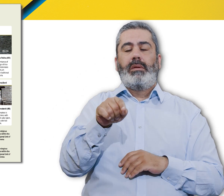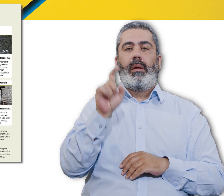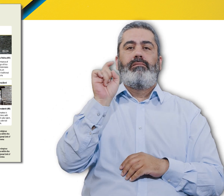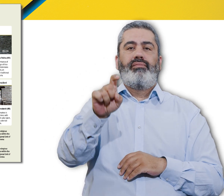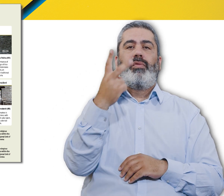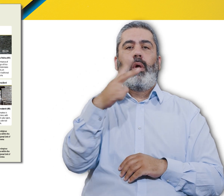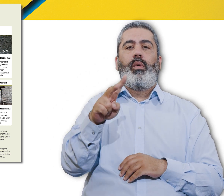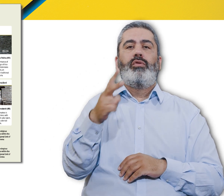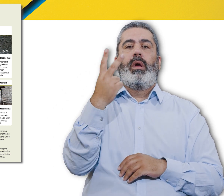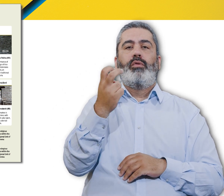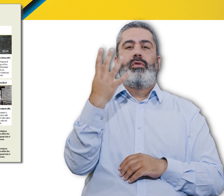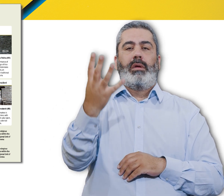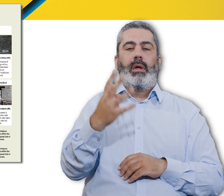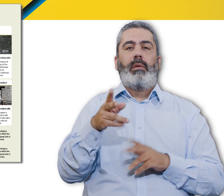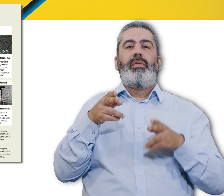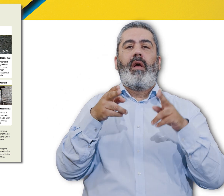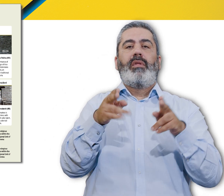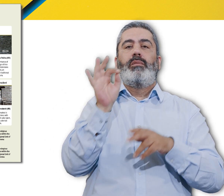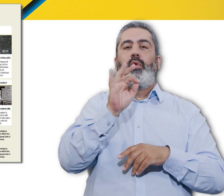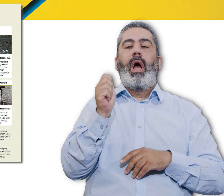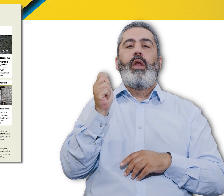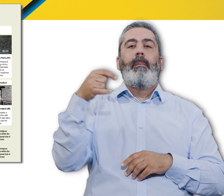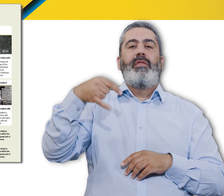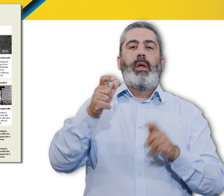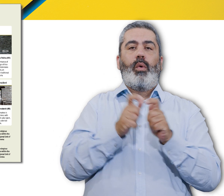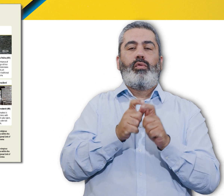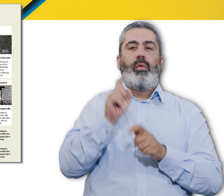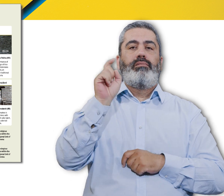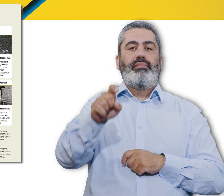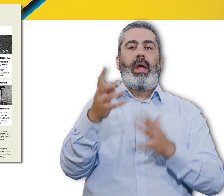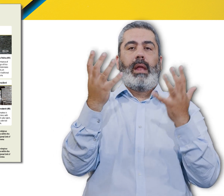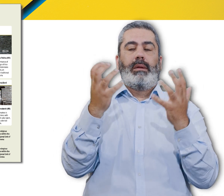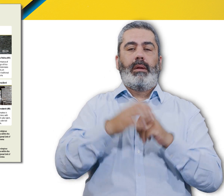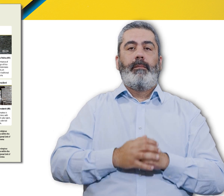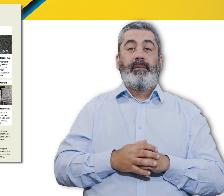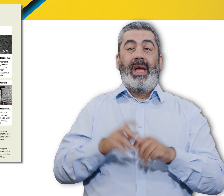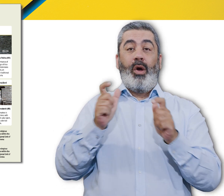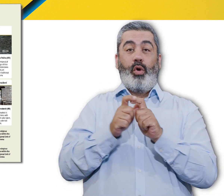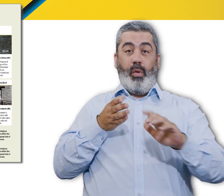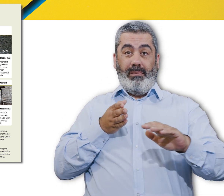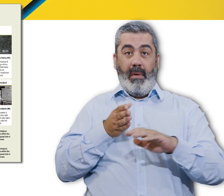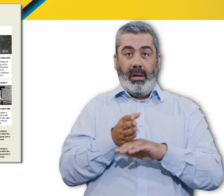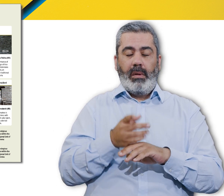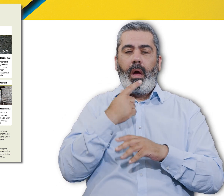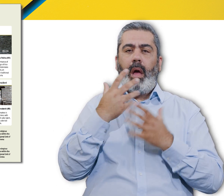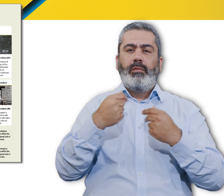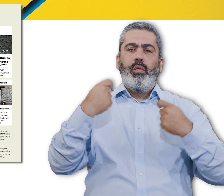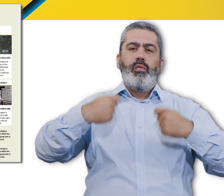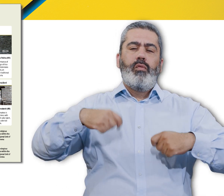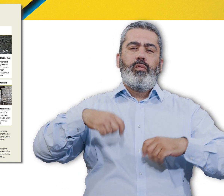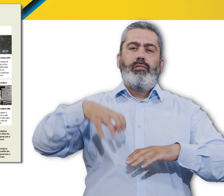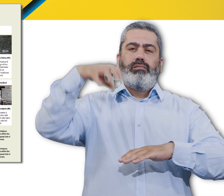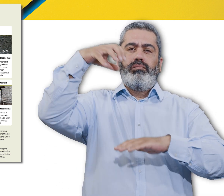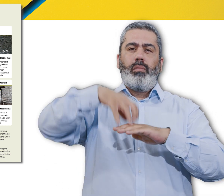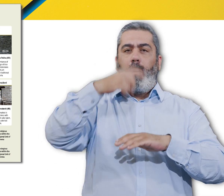and a gilded iconostasis. Holy Monastery of Evangelistria, number 224, location.